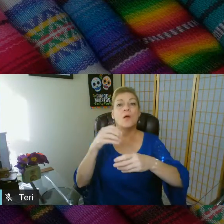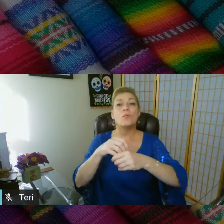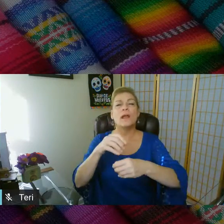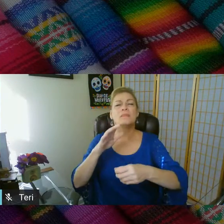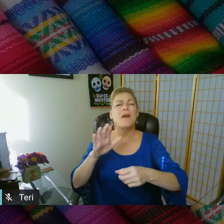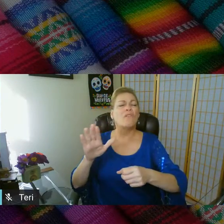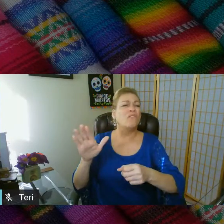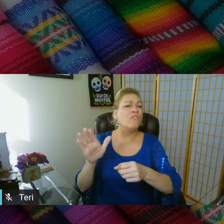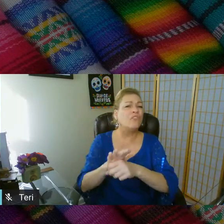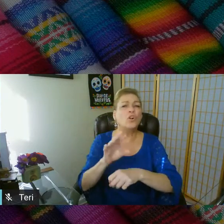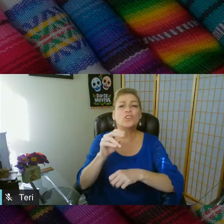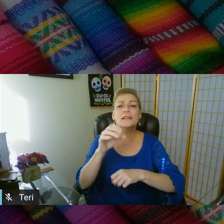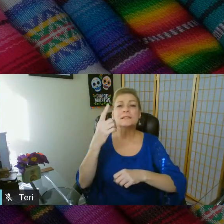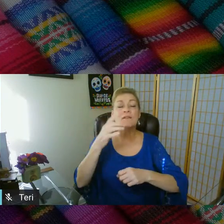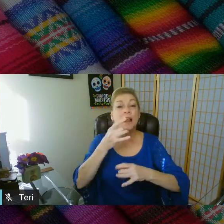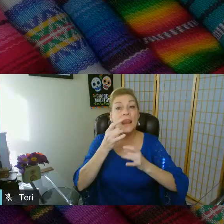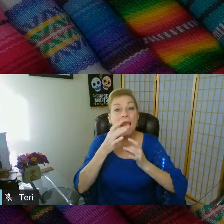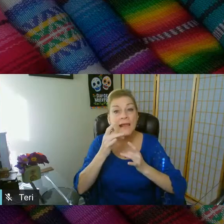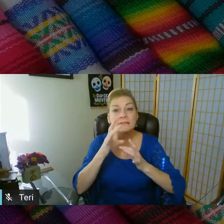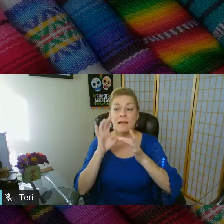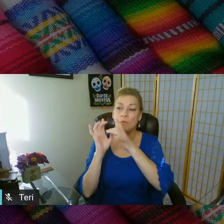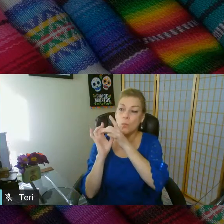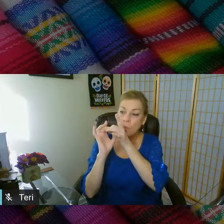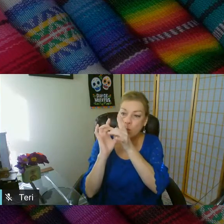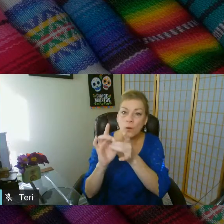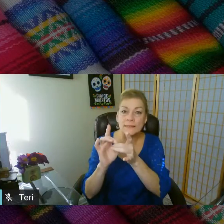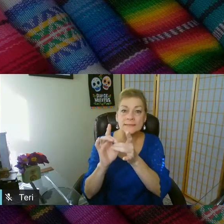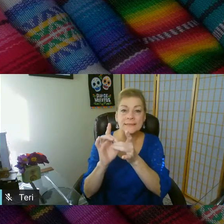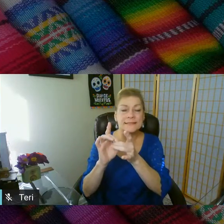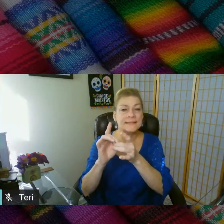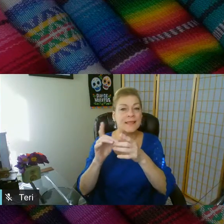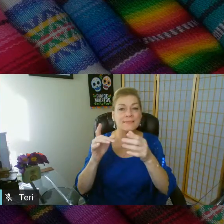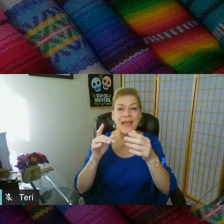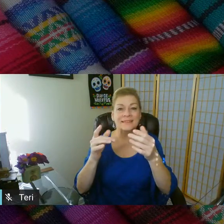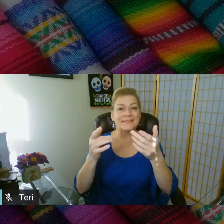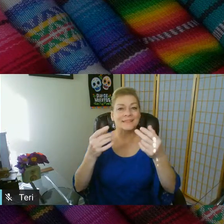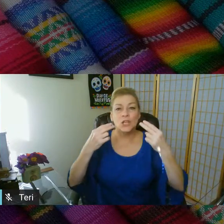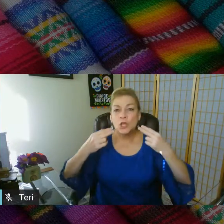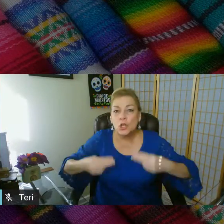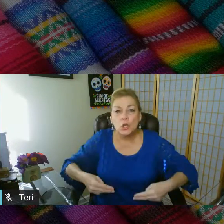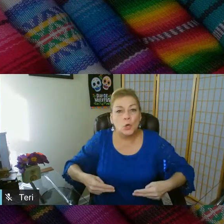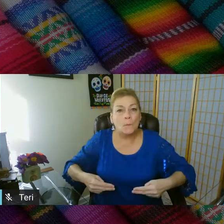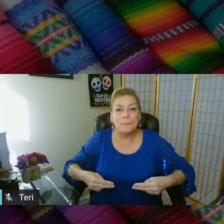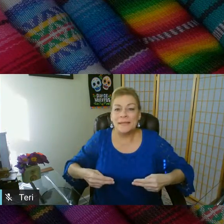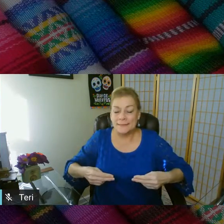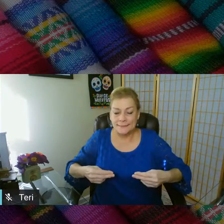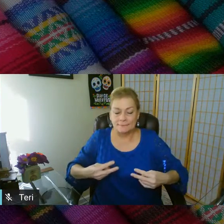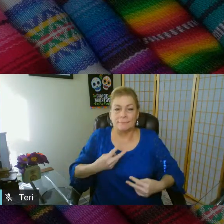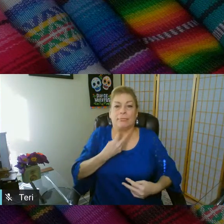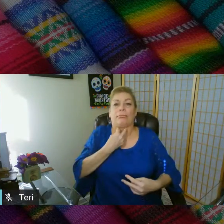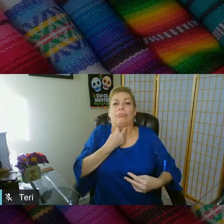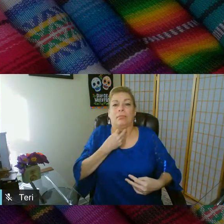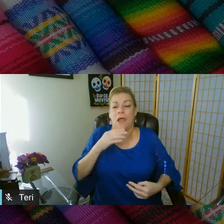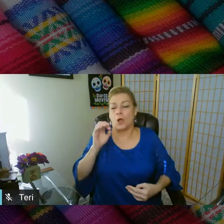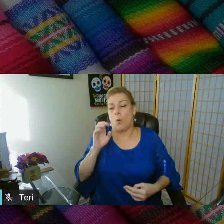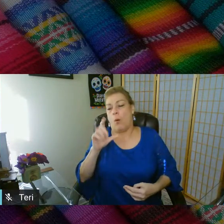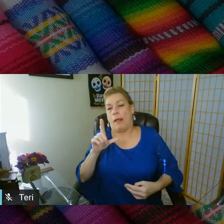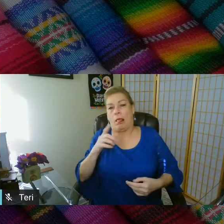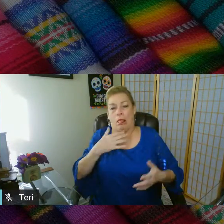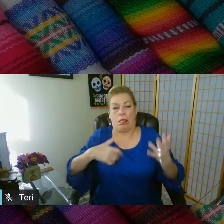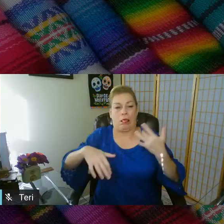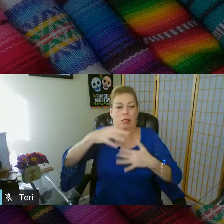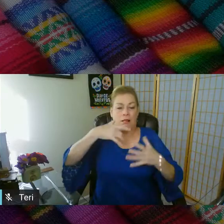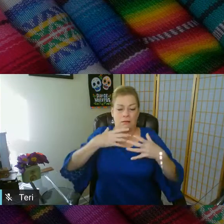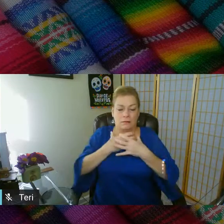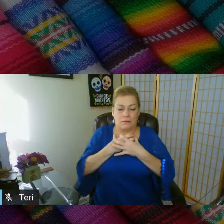of oneness, that they have, shed the mortal coil. We have lots of turns of phrases to describe that. They